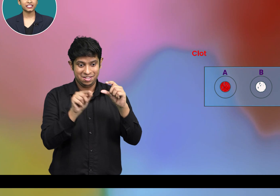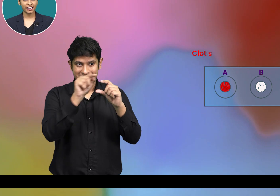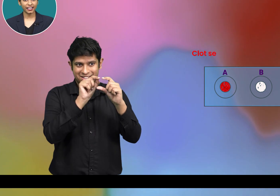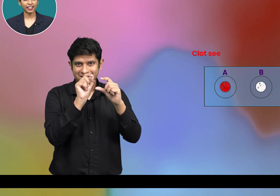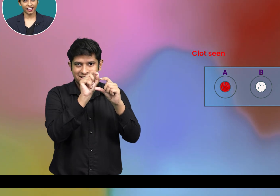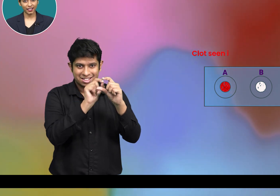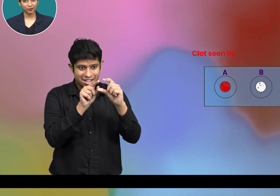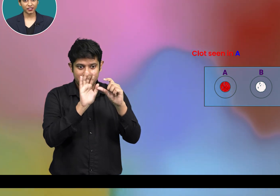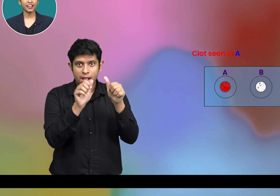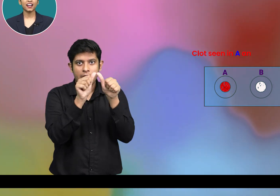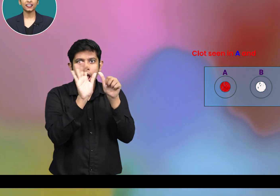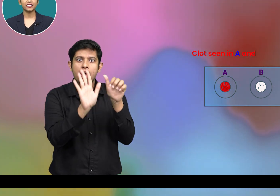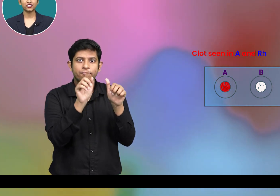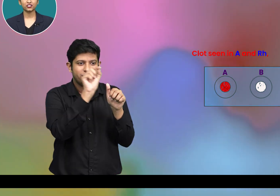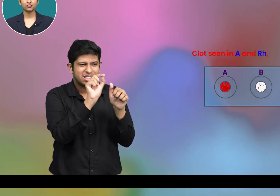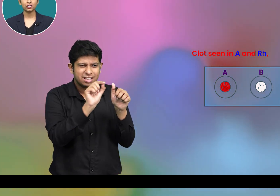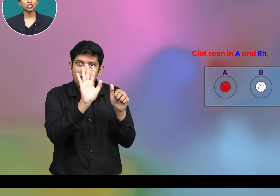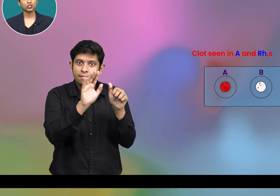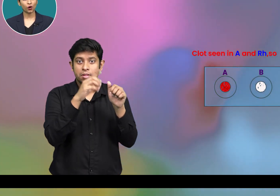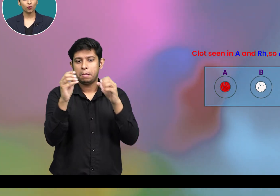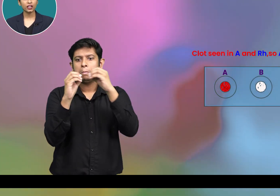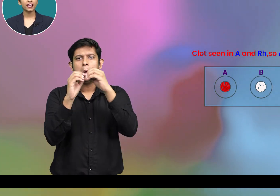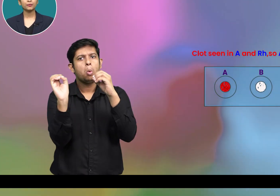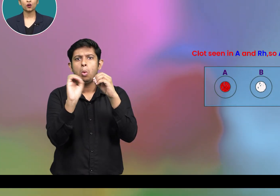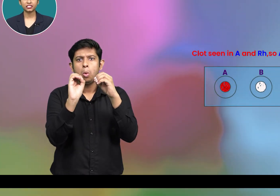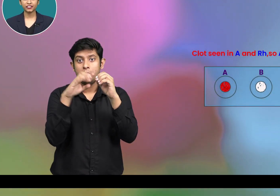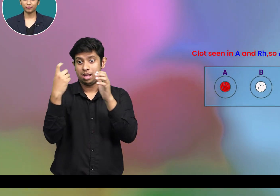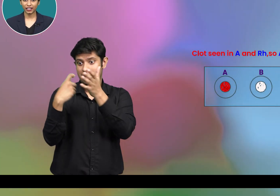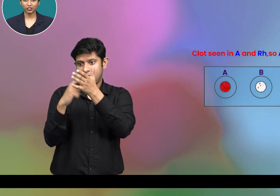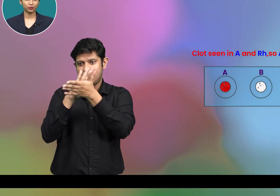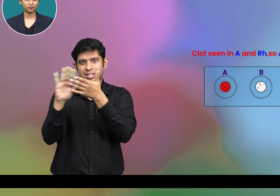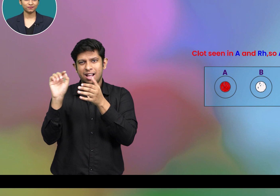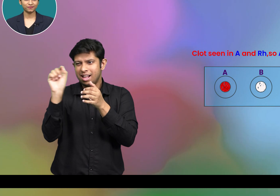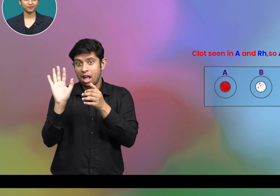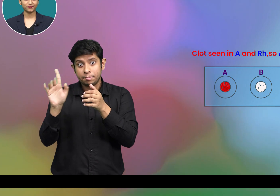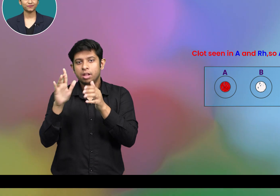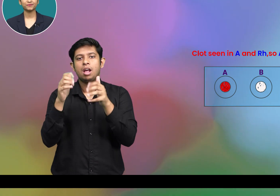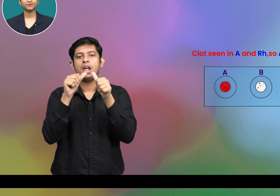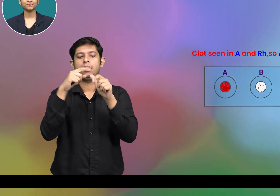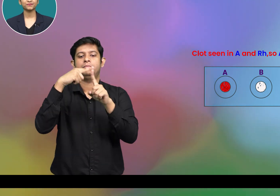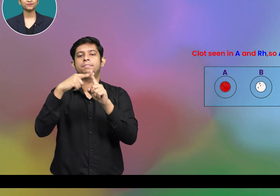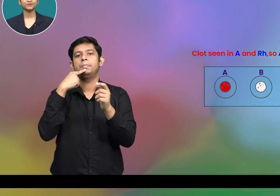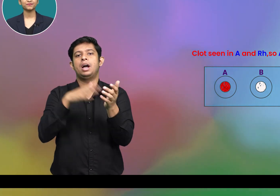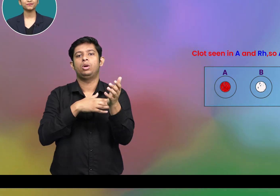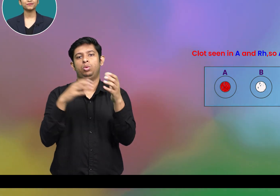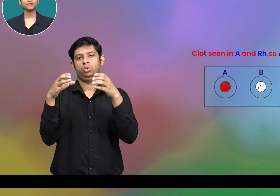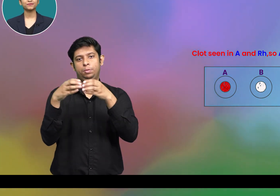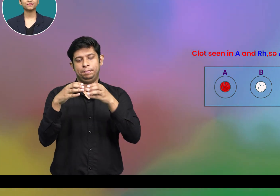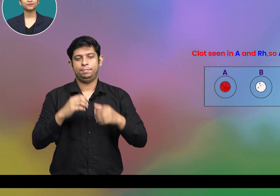Clot seen in A and RH. So, A positive blood group.